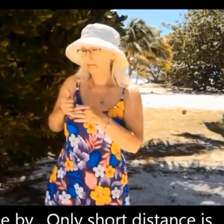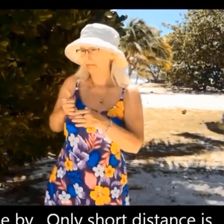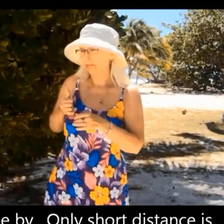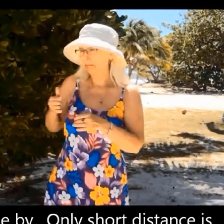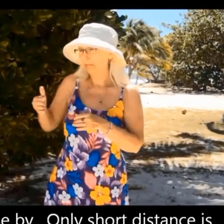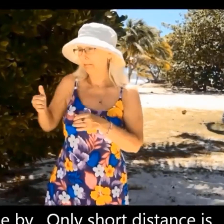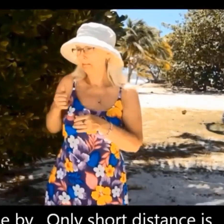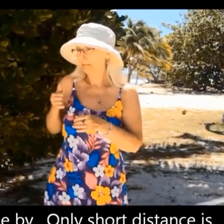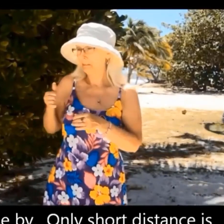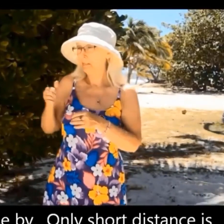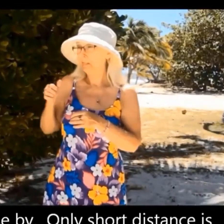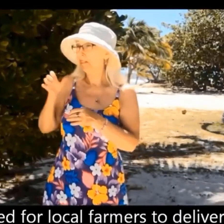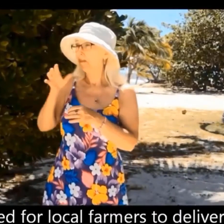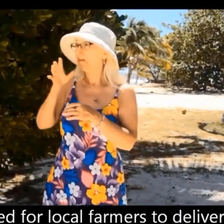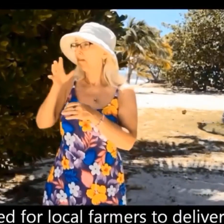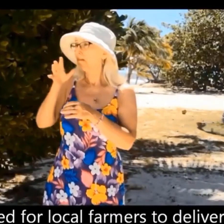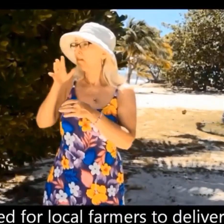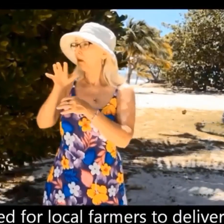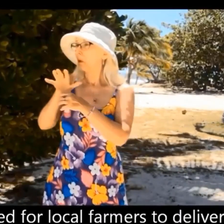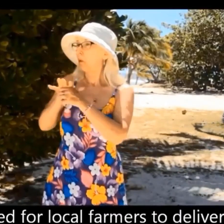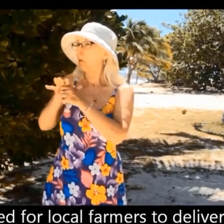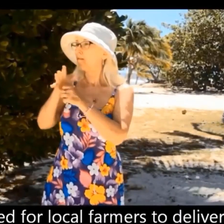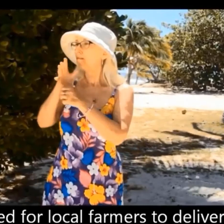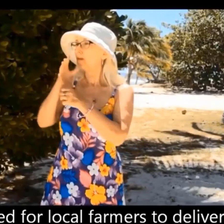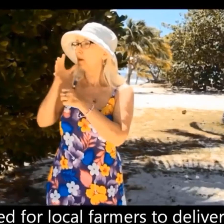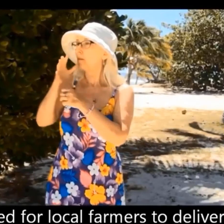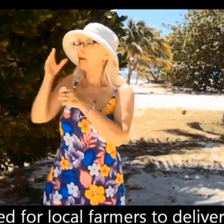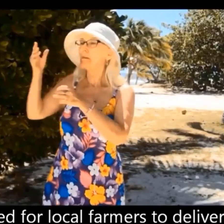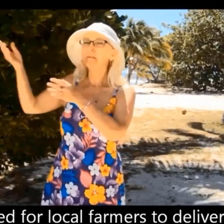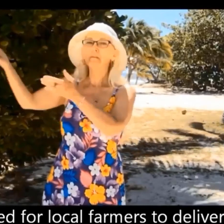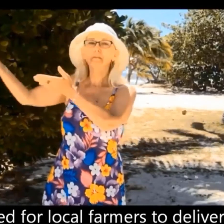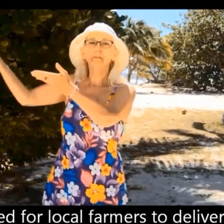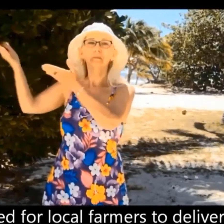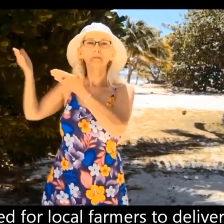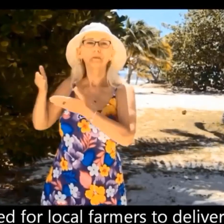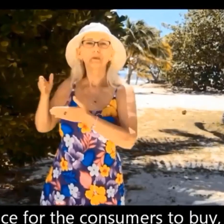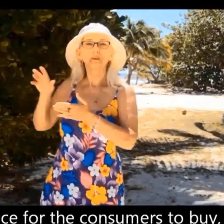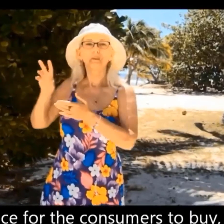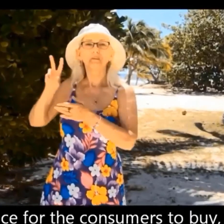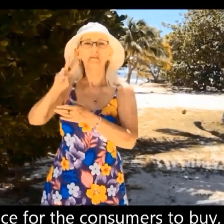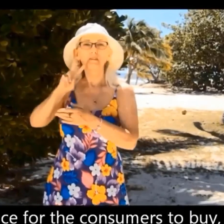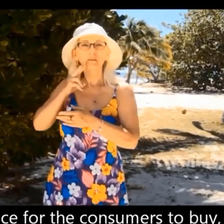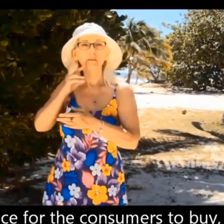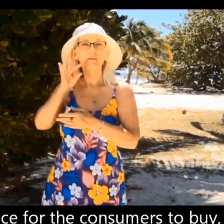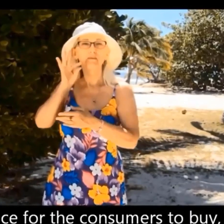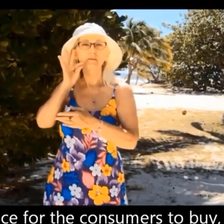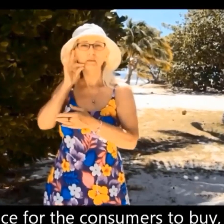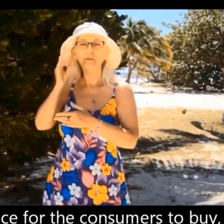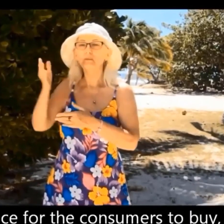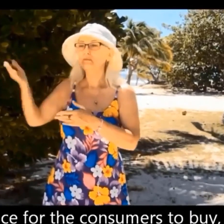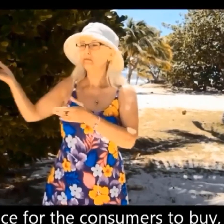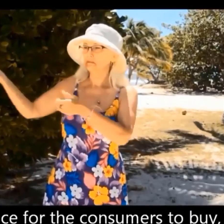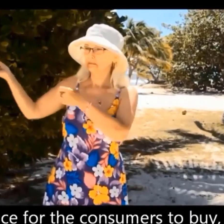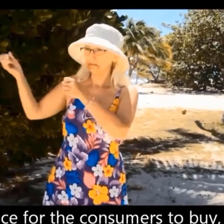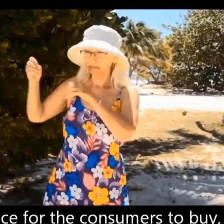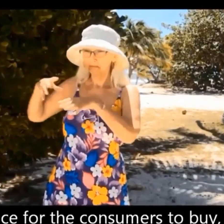close by. Only a short distance is traveled for local farmers to deliver the produce for the consumers to